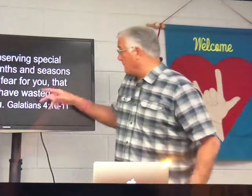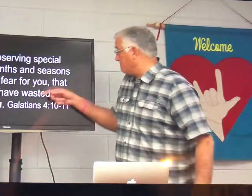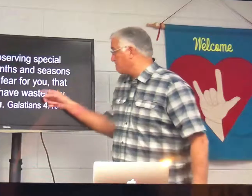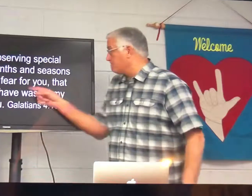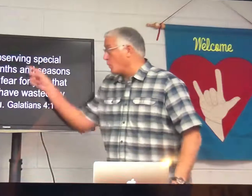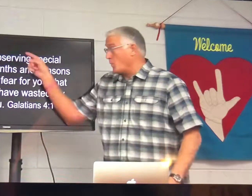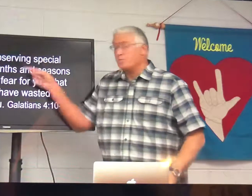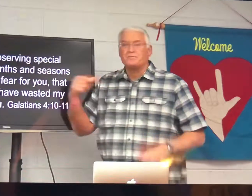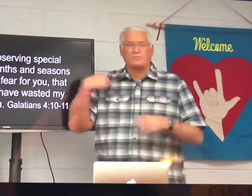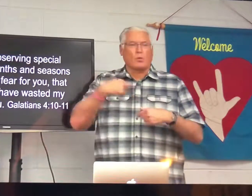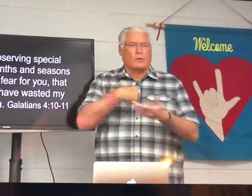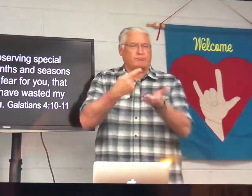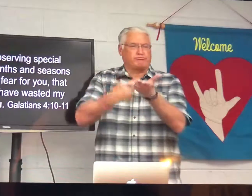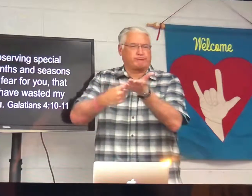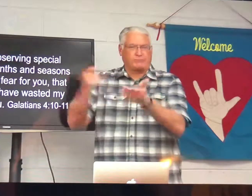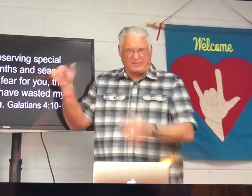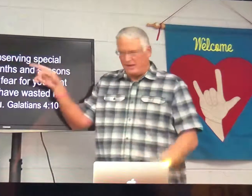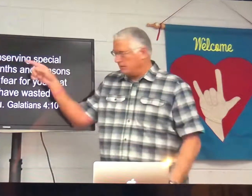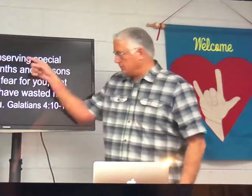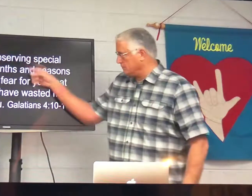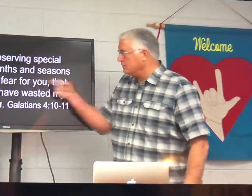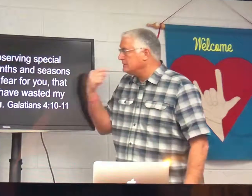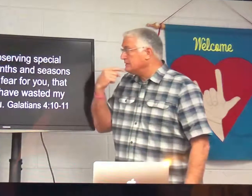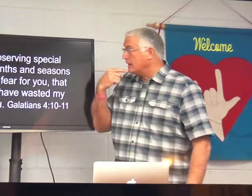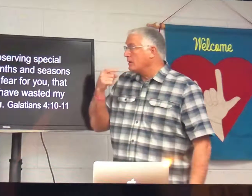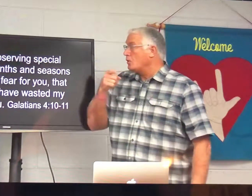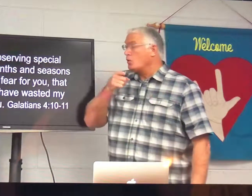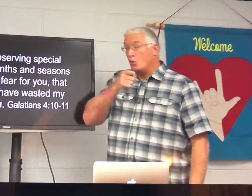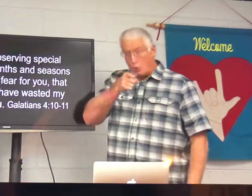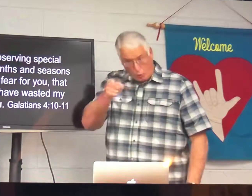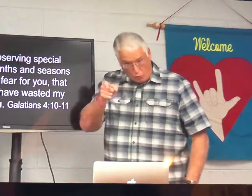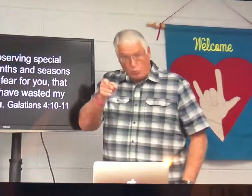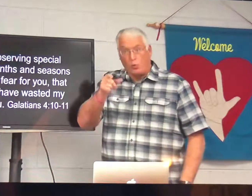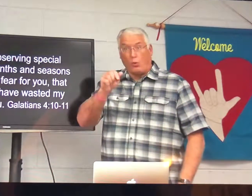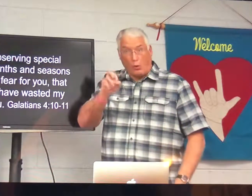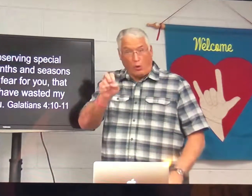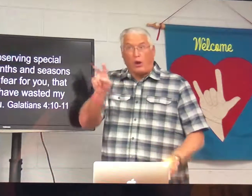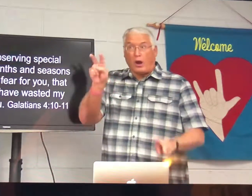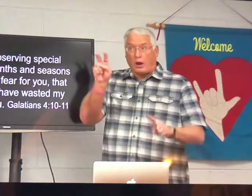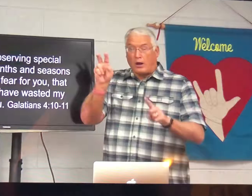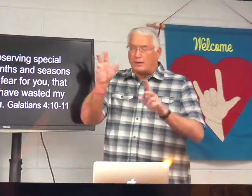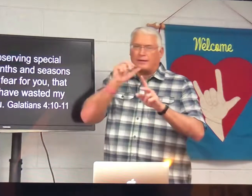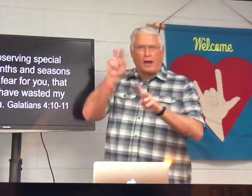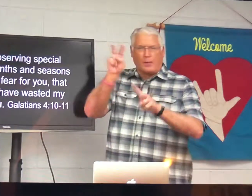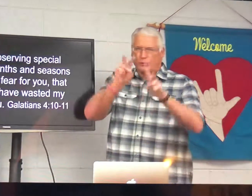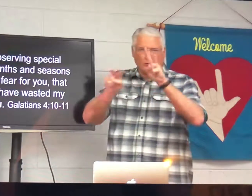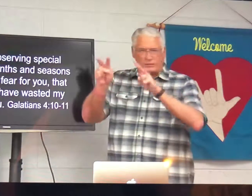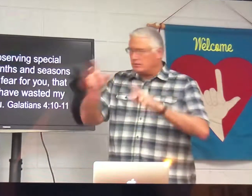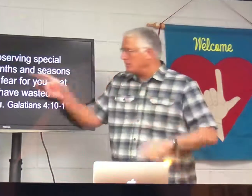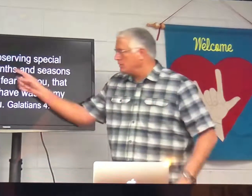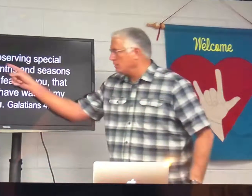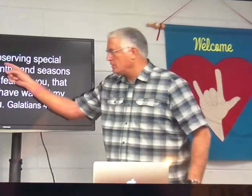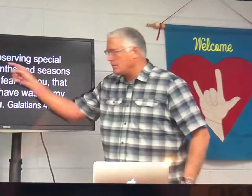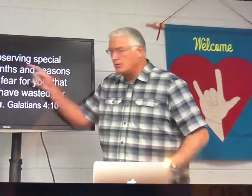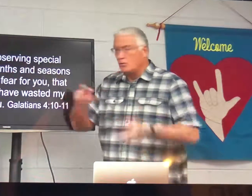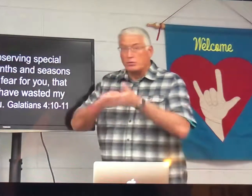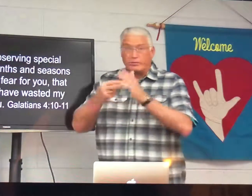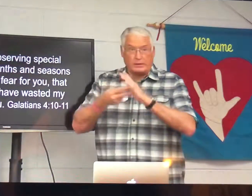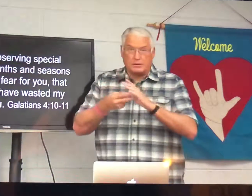3.24 ERA, a 4-3 record. He inherits a couple of base runners, Abreu and Garcia at first and